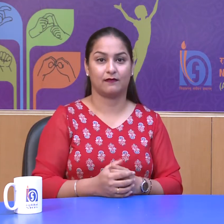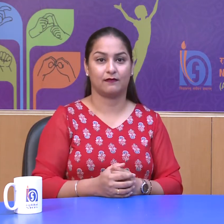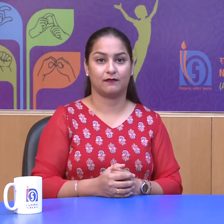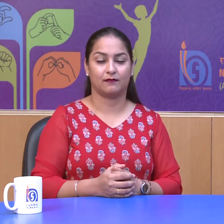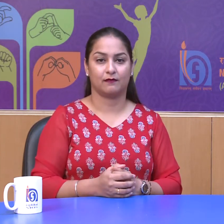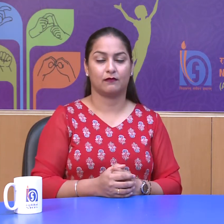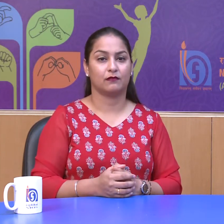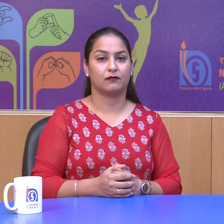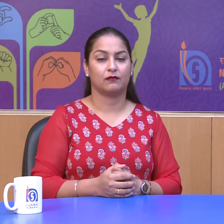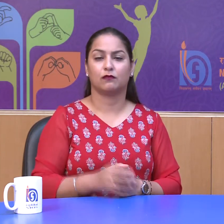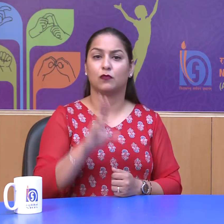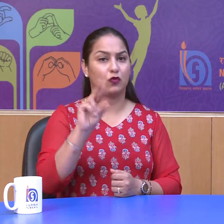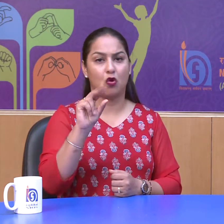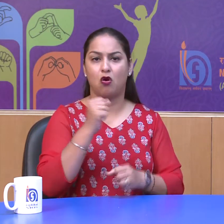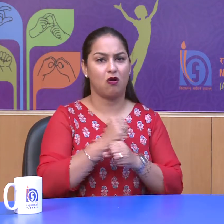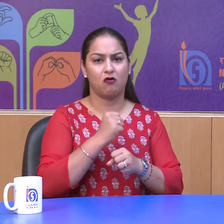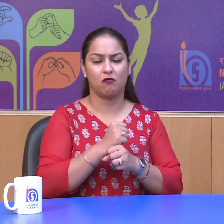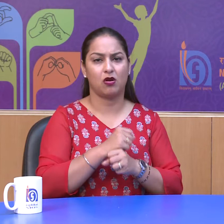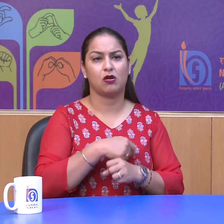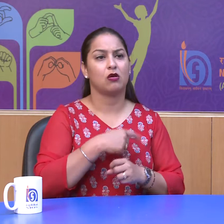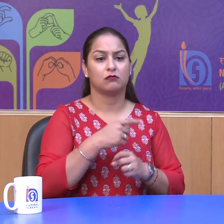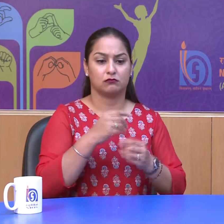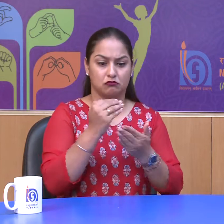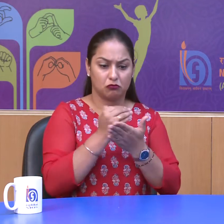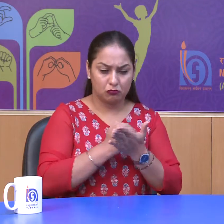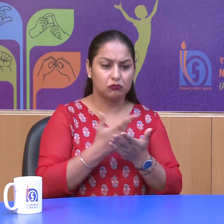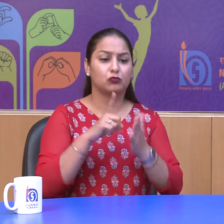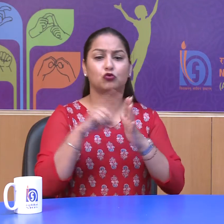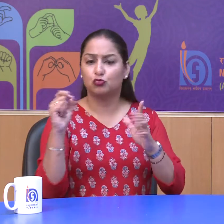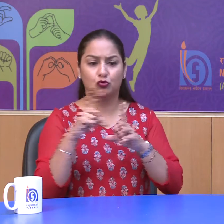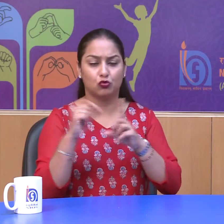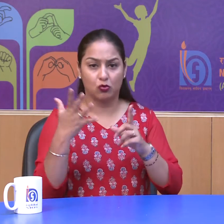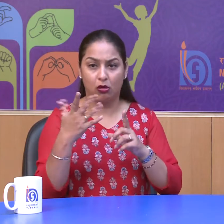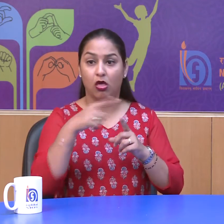No government can function without the support of the people.